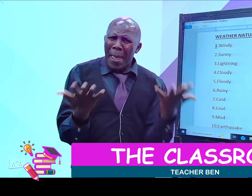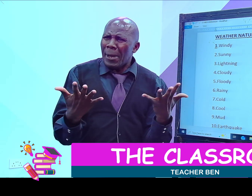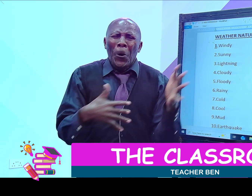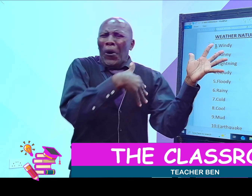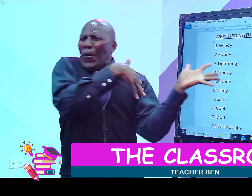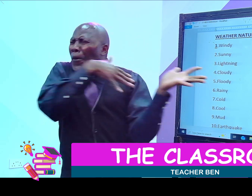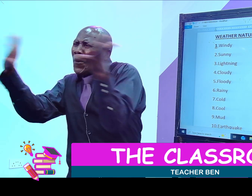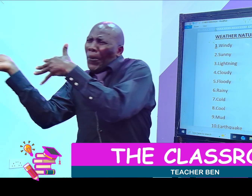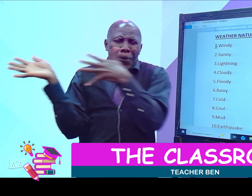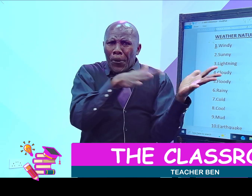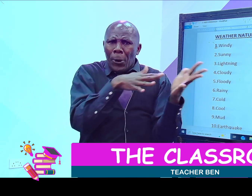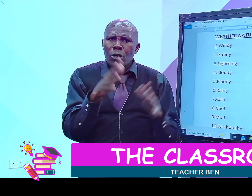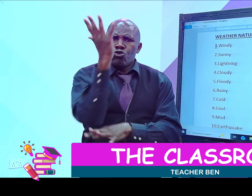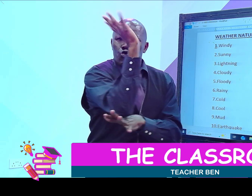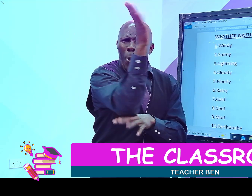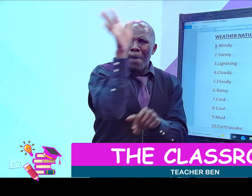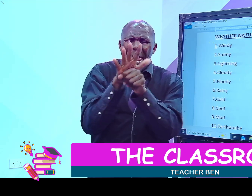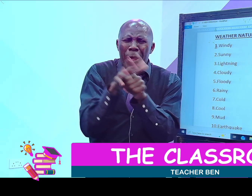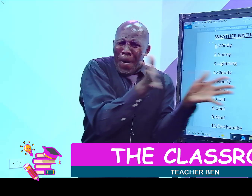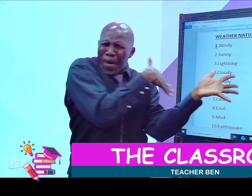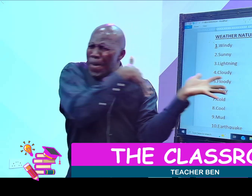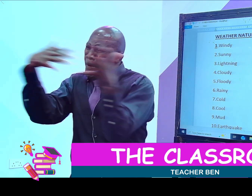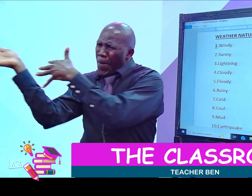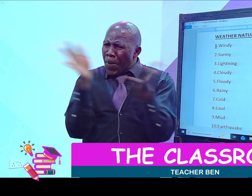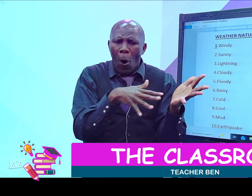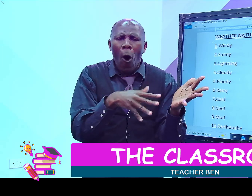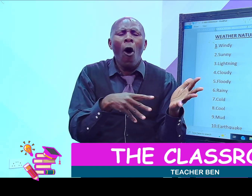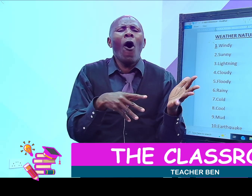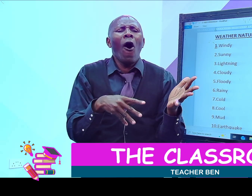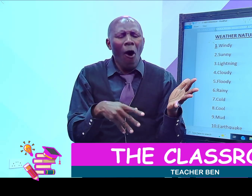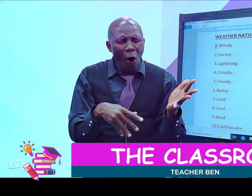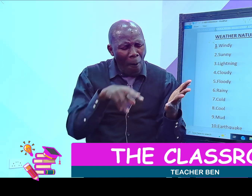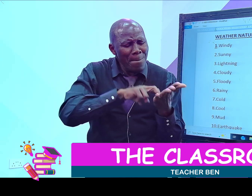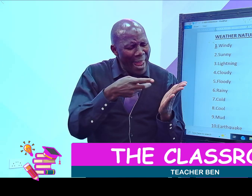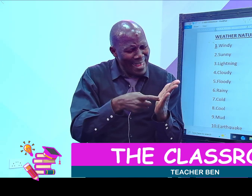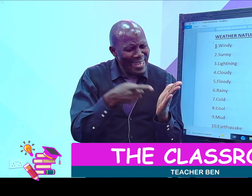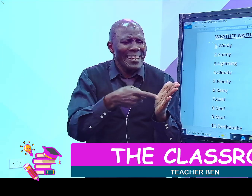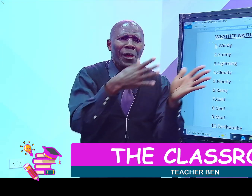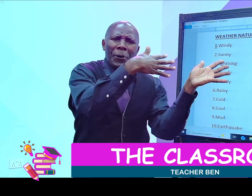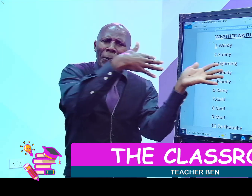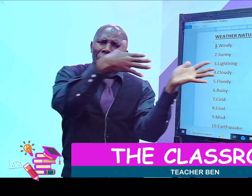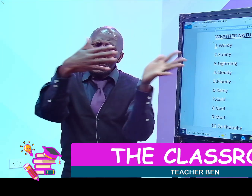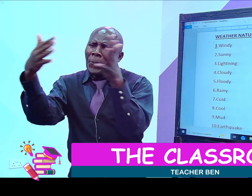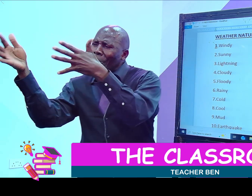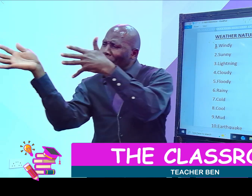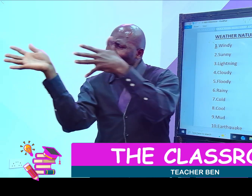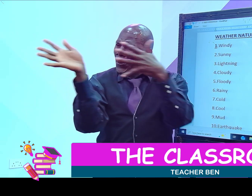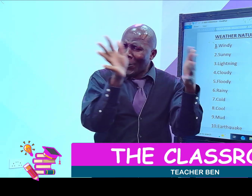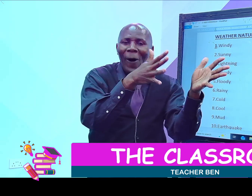why the trees sway from side to side. That is the meaning